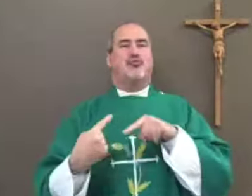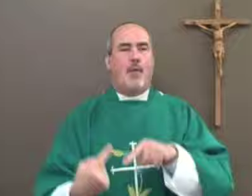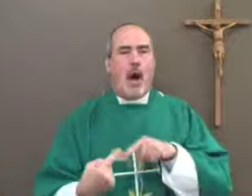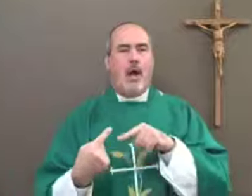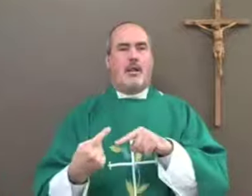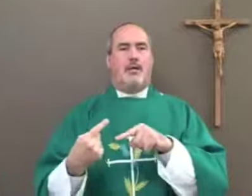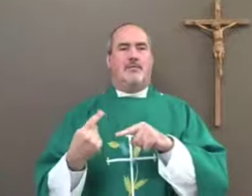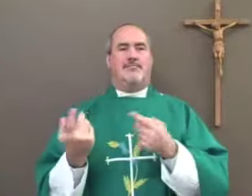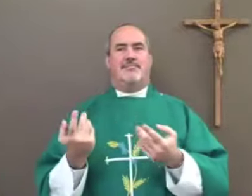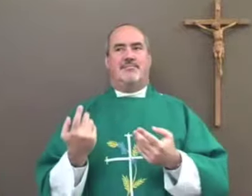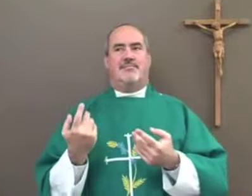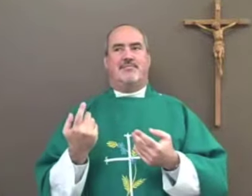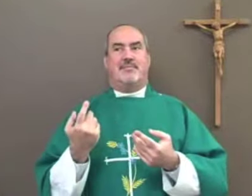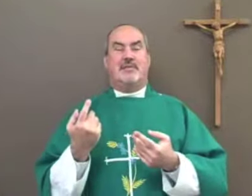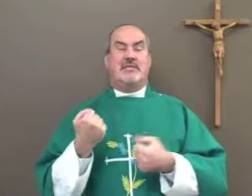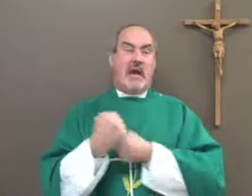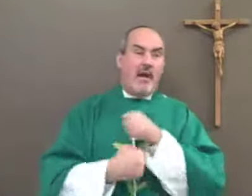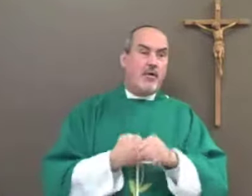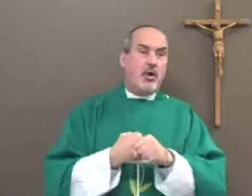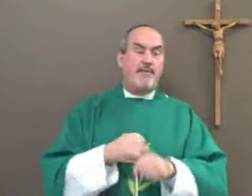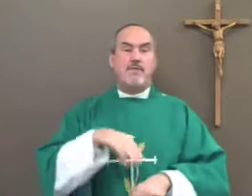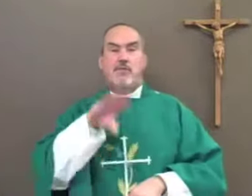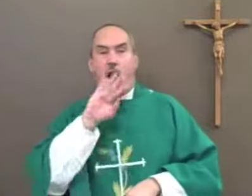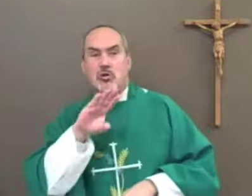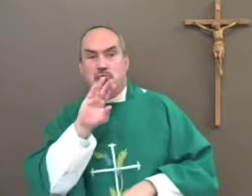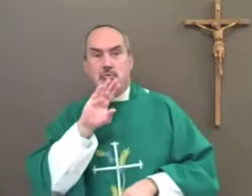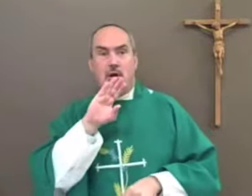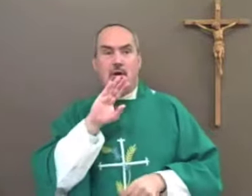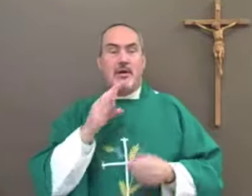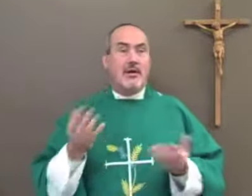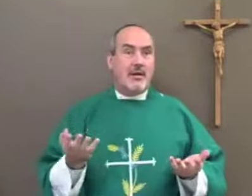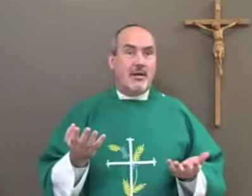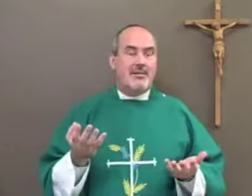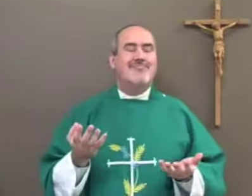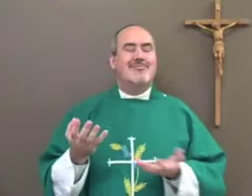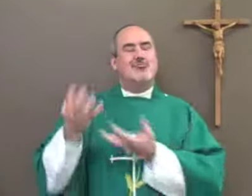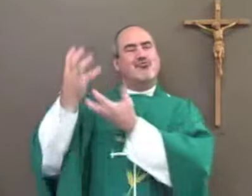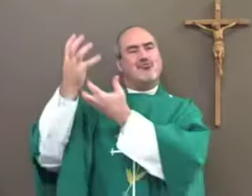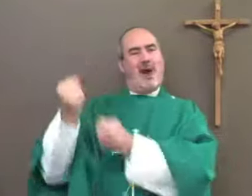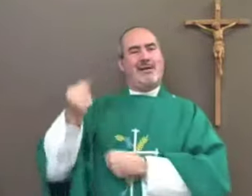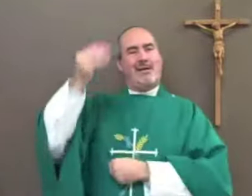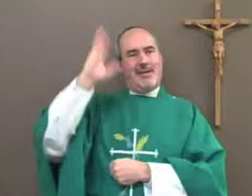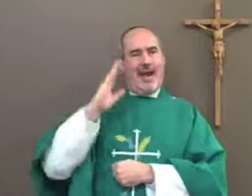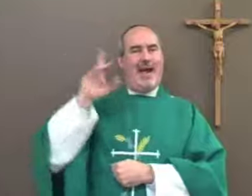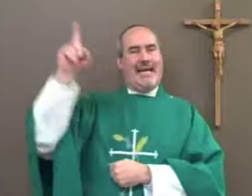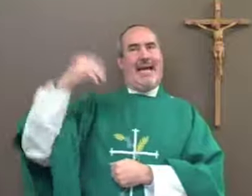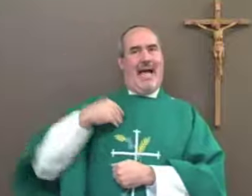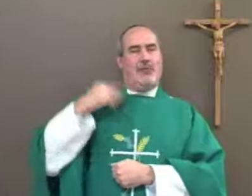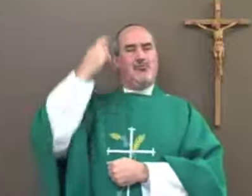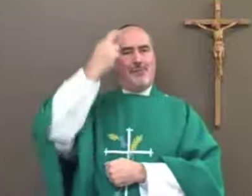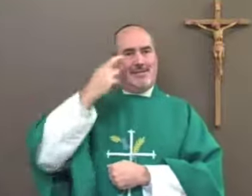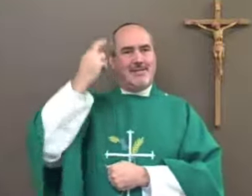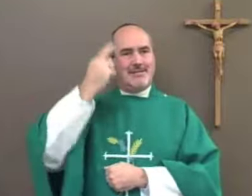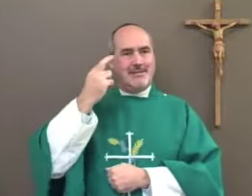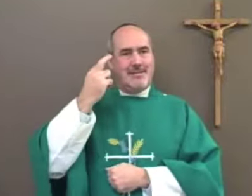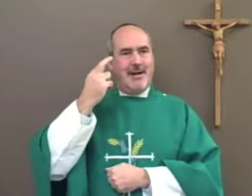Sometimes we too are faced with struggles, suffering, obstacles, but we still need to